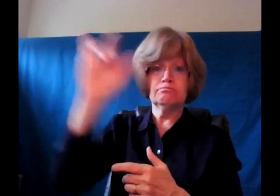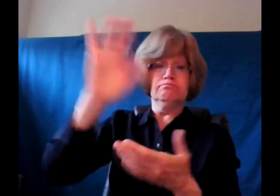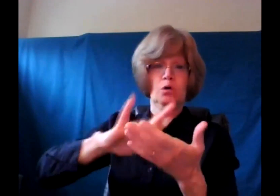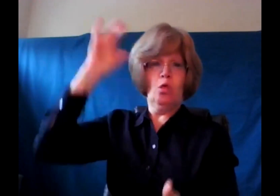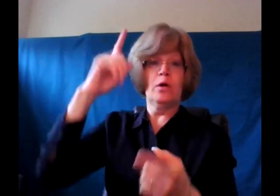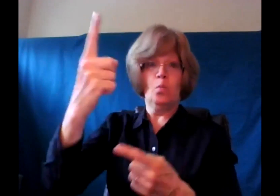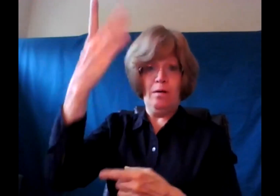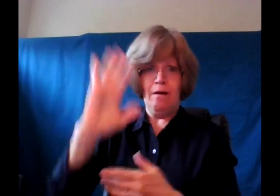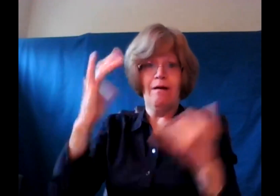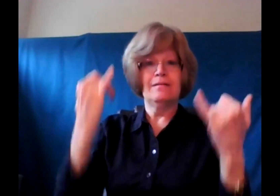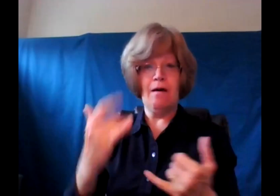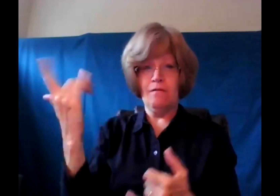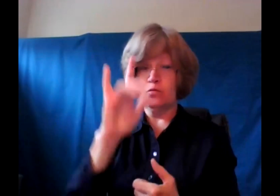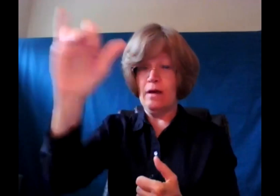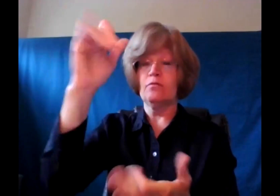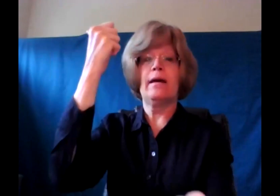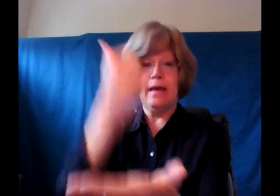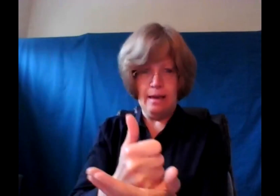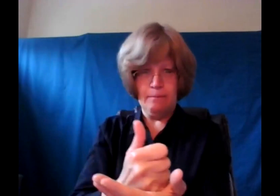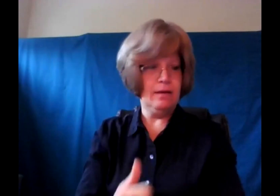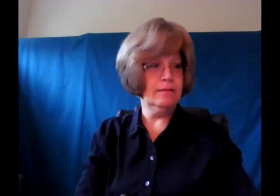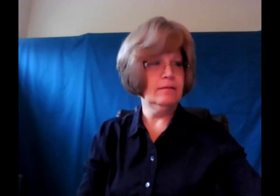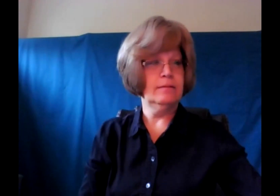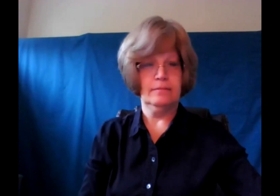forever. Amen. You may be seated.